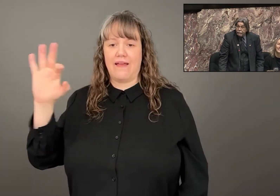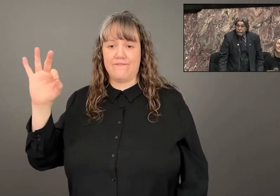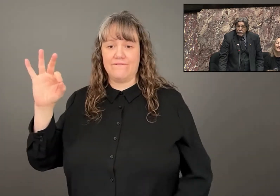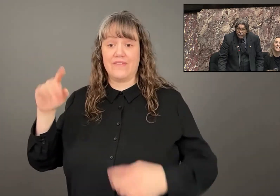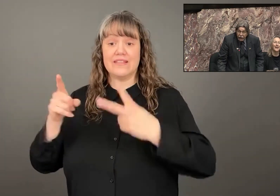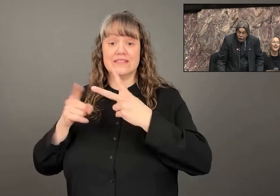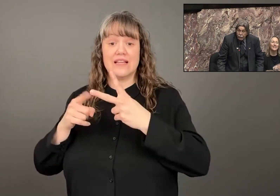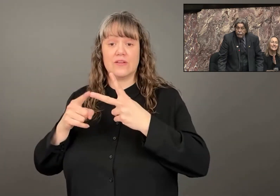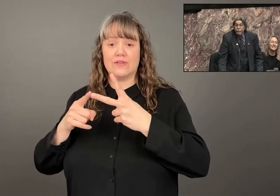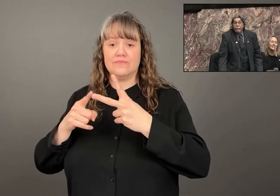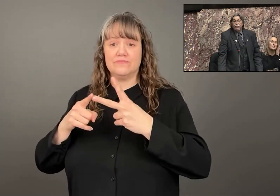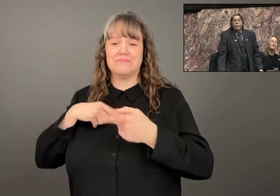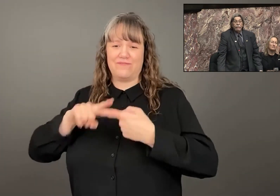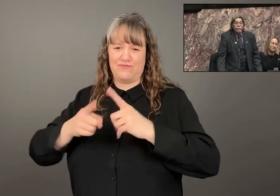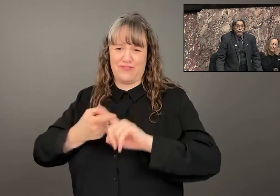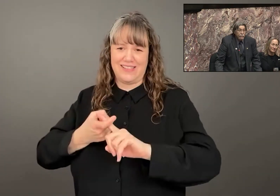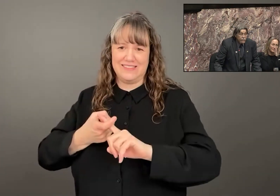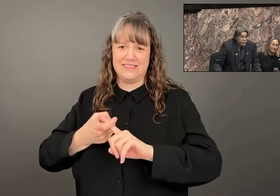Nafji. Thank you.